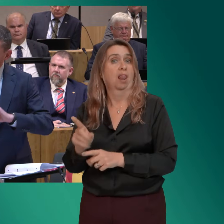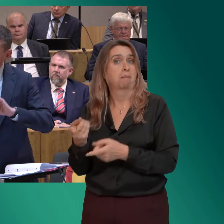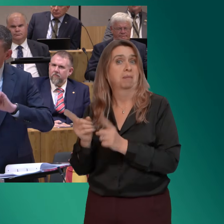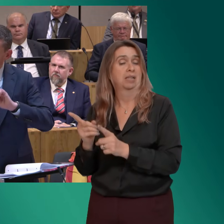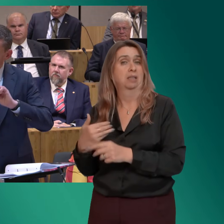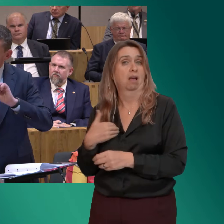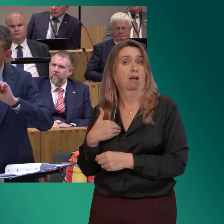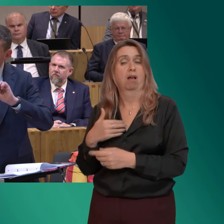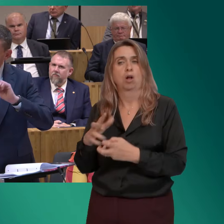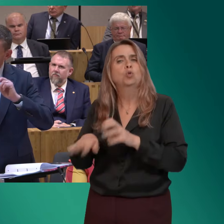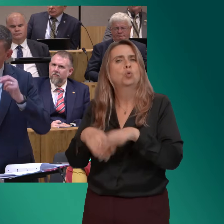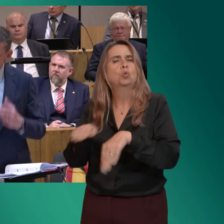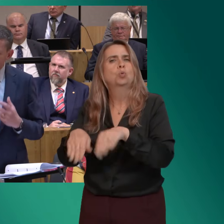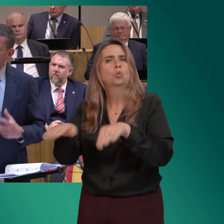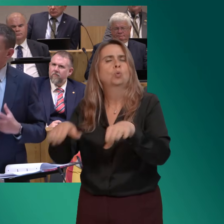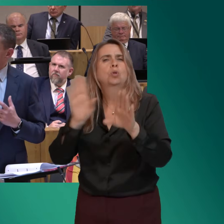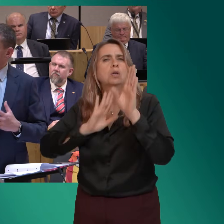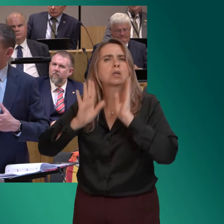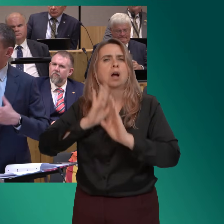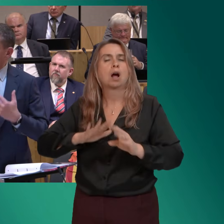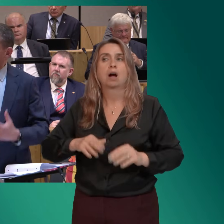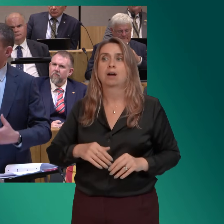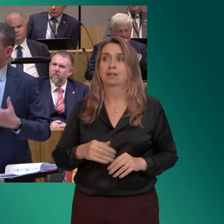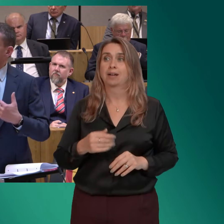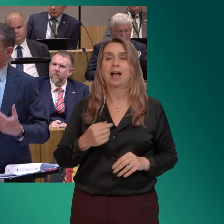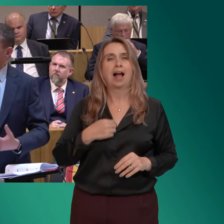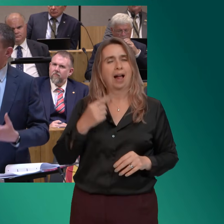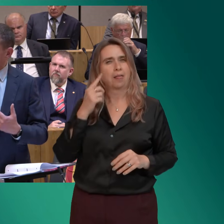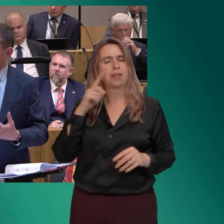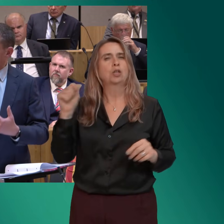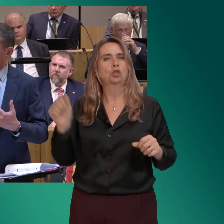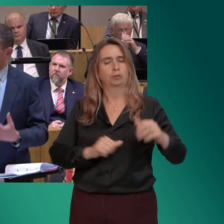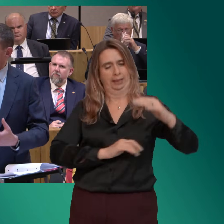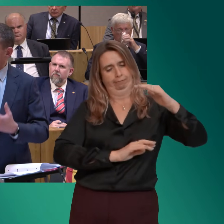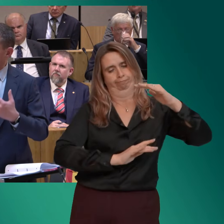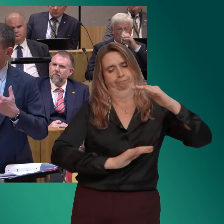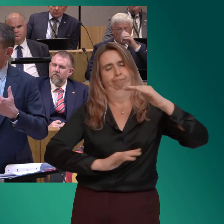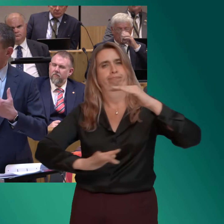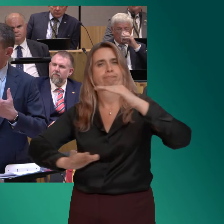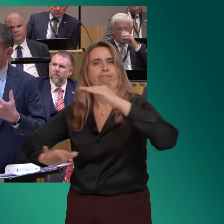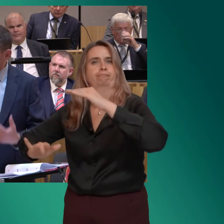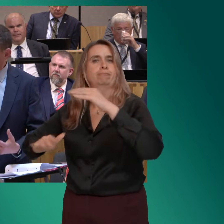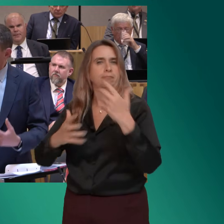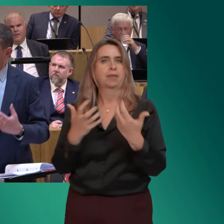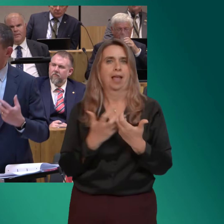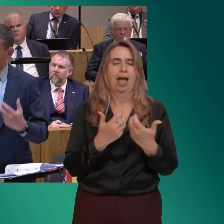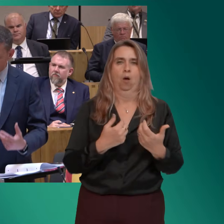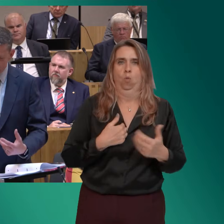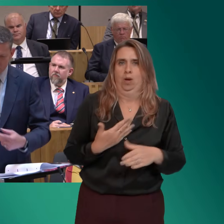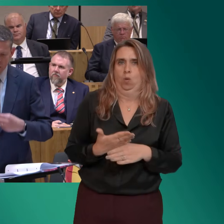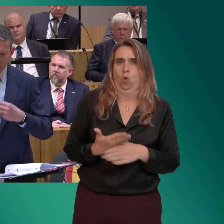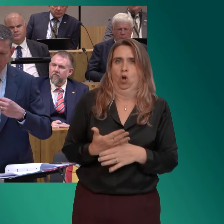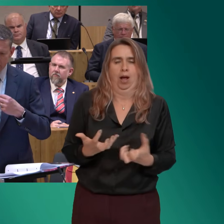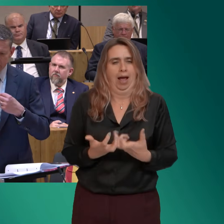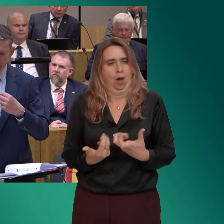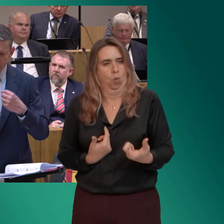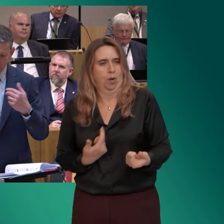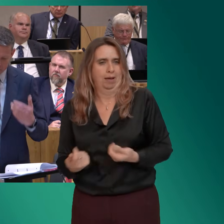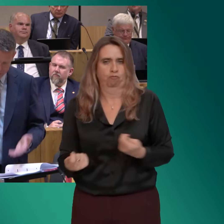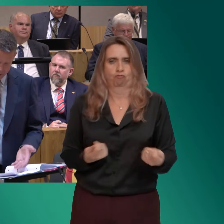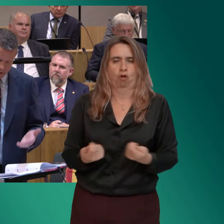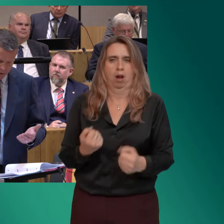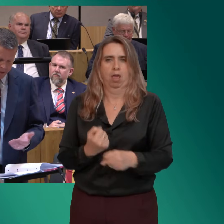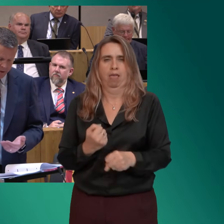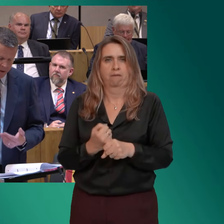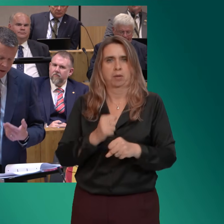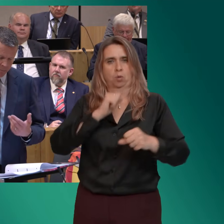Education. I really wish this to be a hallmark of the way that this government works and operates. As